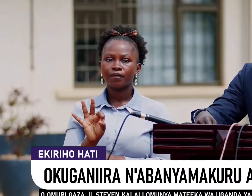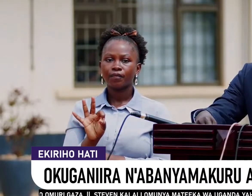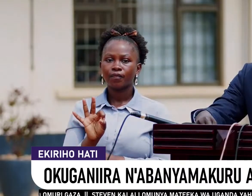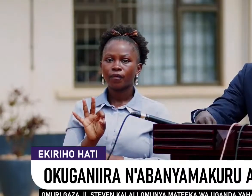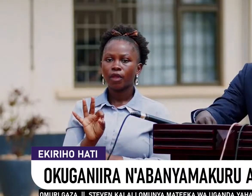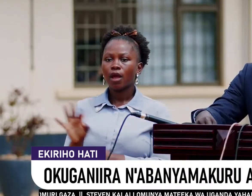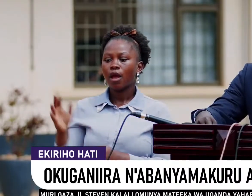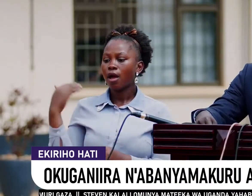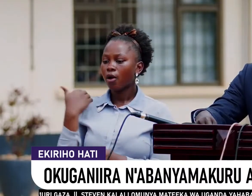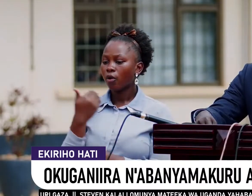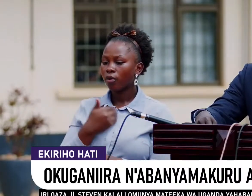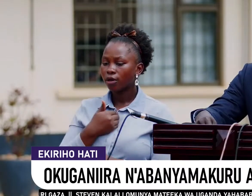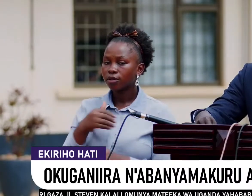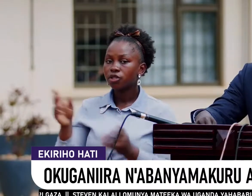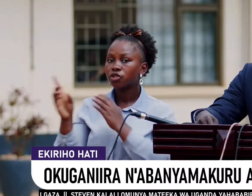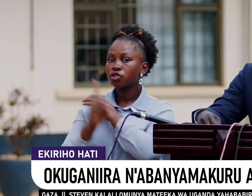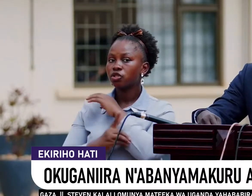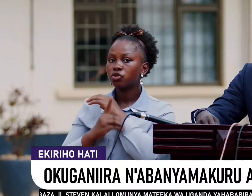our